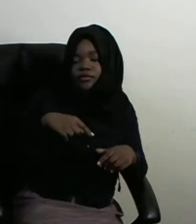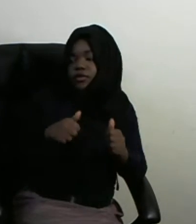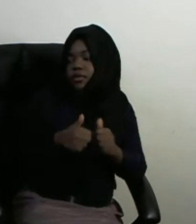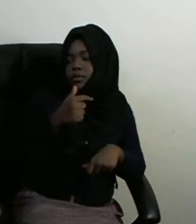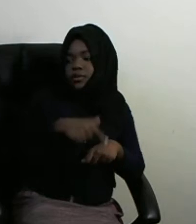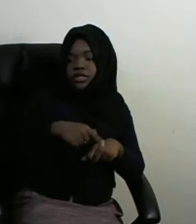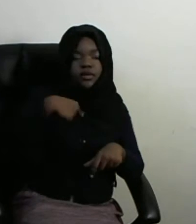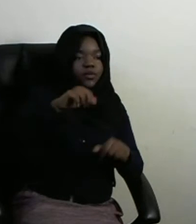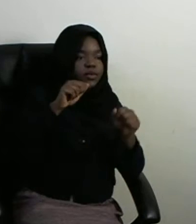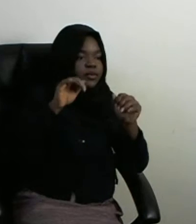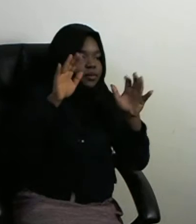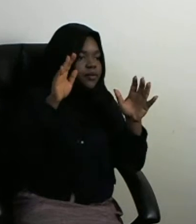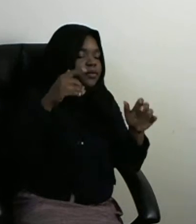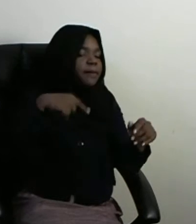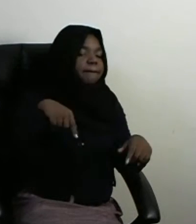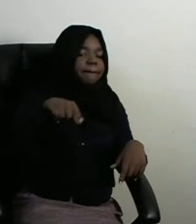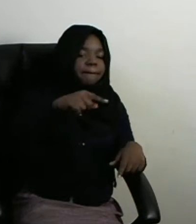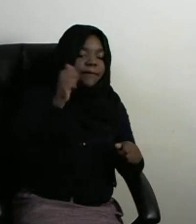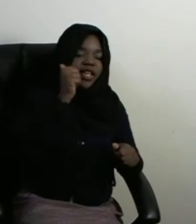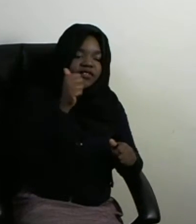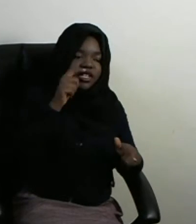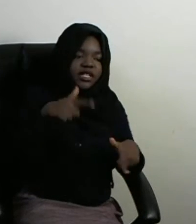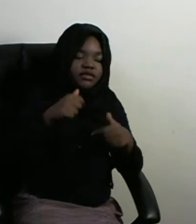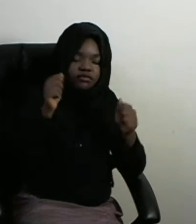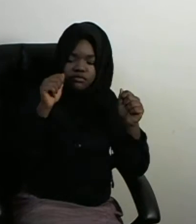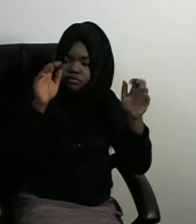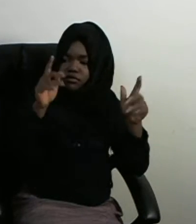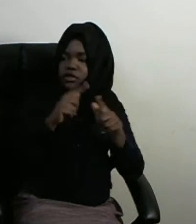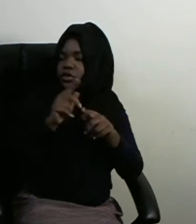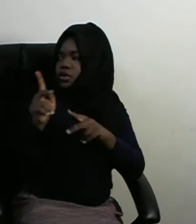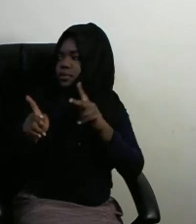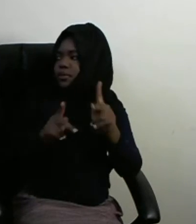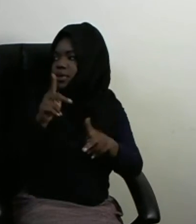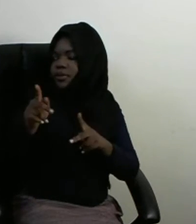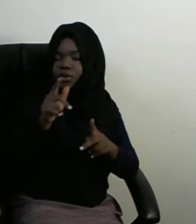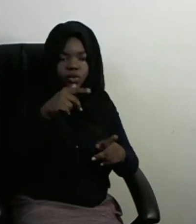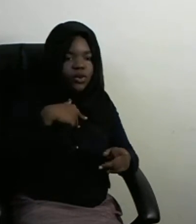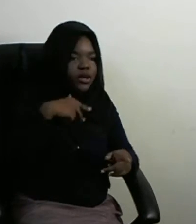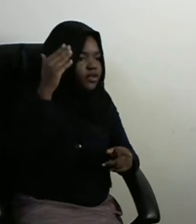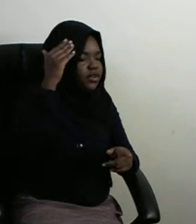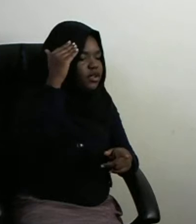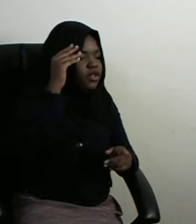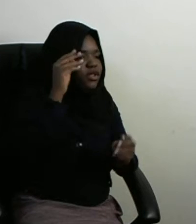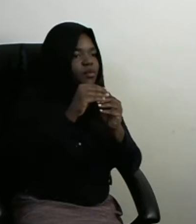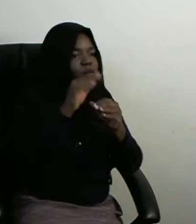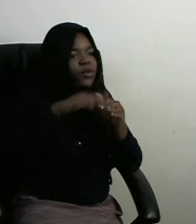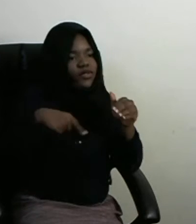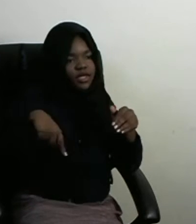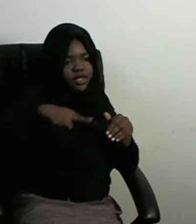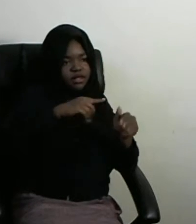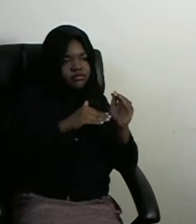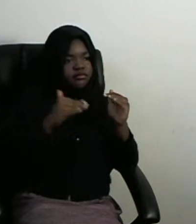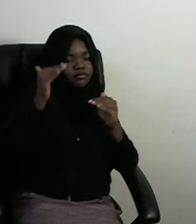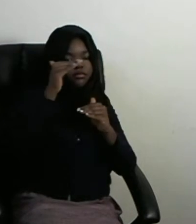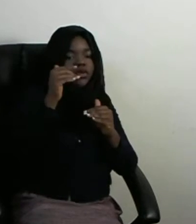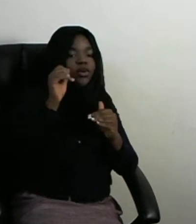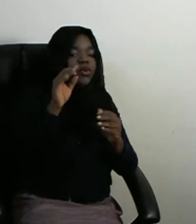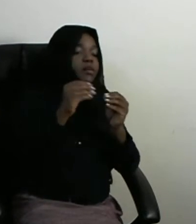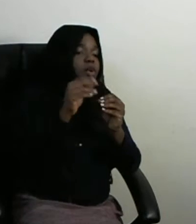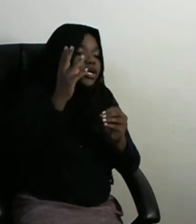normally submit in our everyday life to people who have knowledge more than we do,